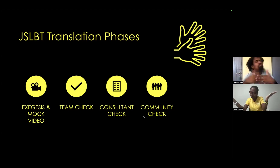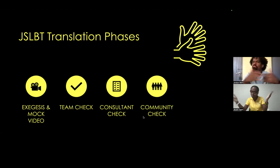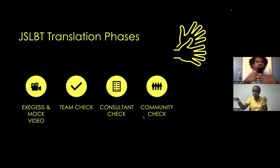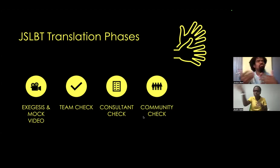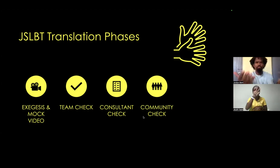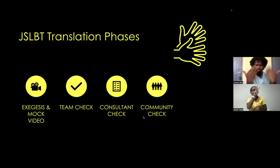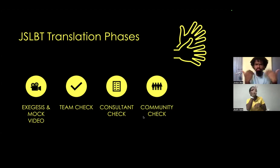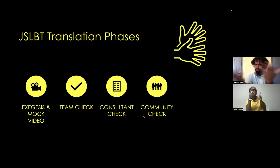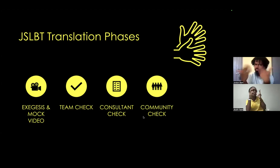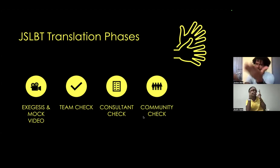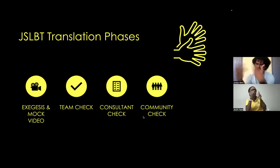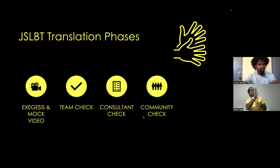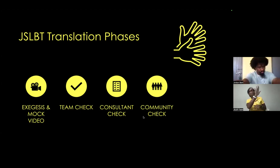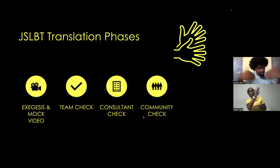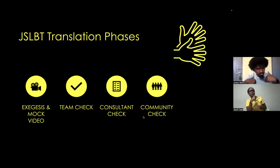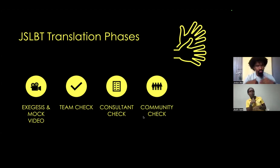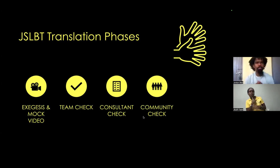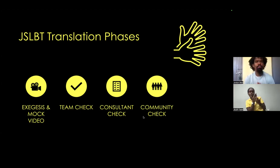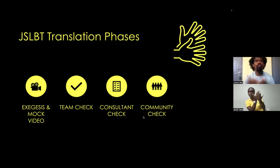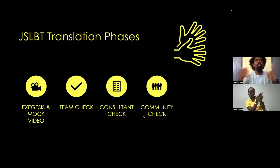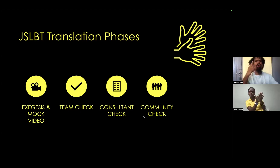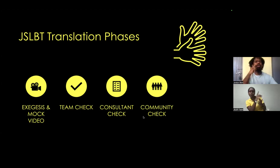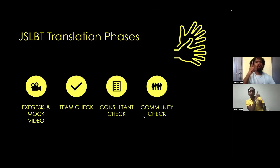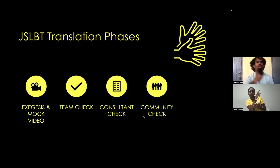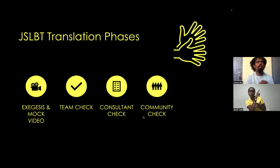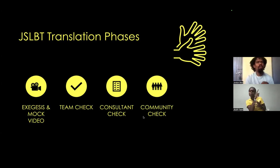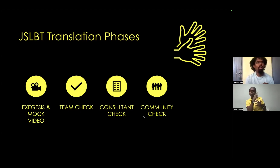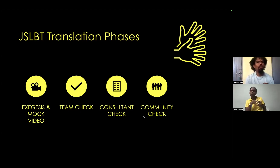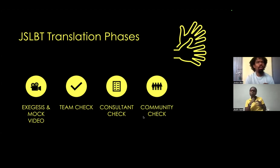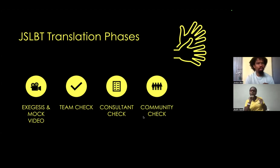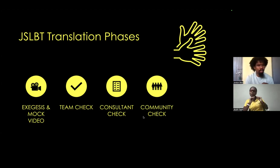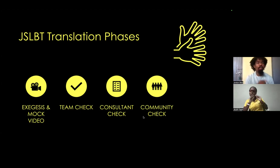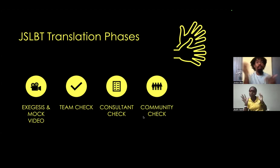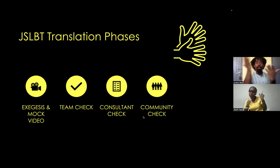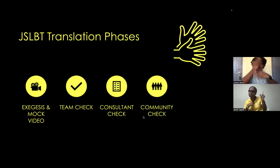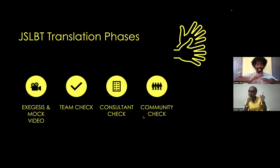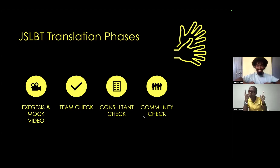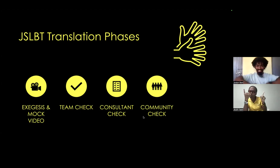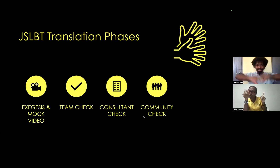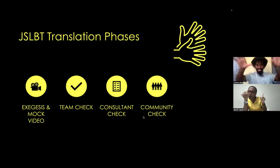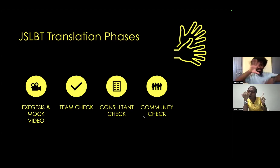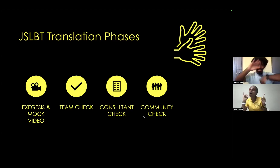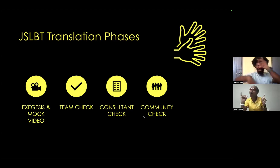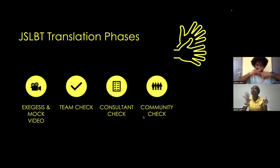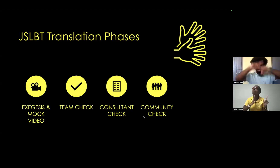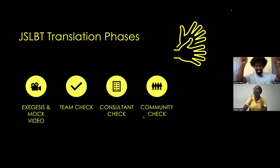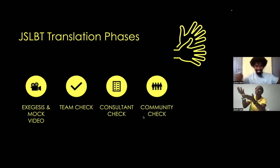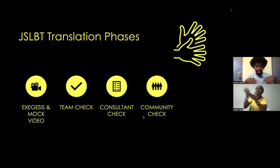show them what we have, and then they watch, and they might suggest something, and they say, I'm not understanding